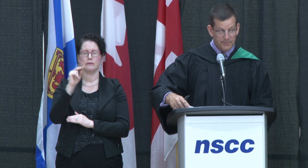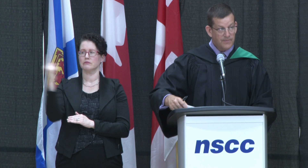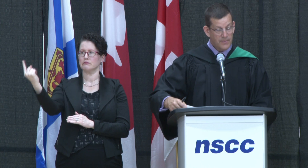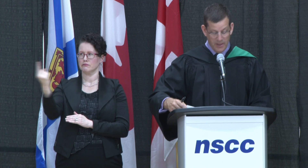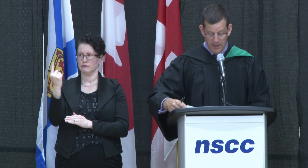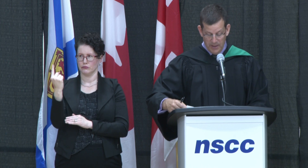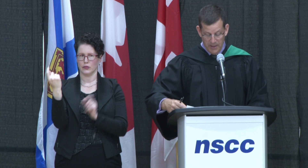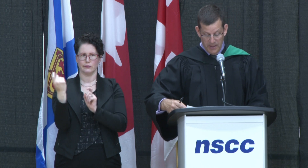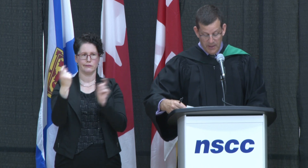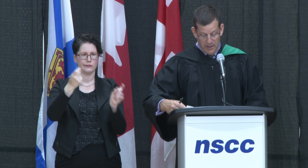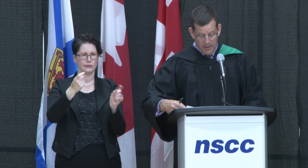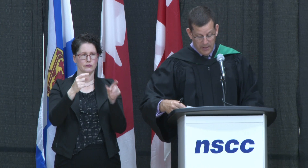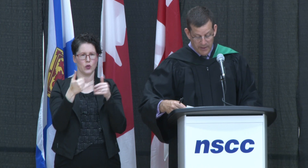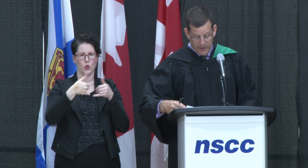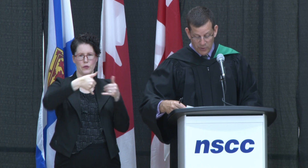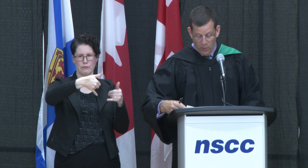Award.